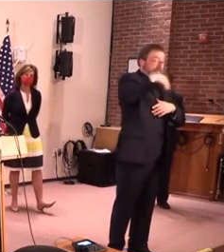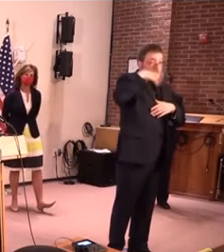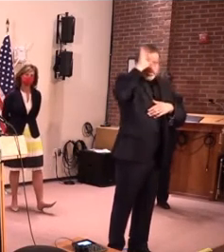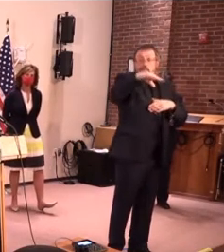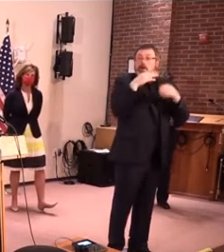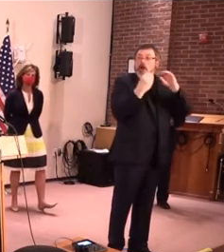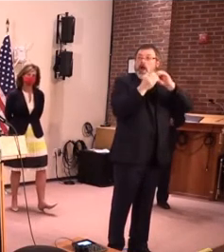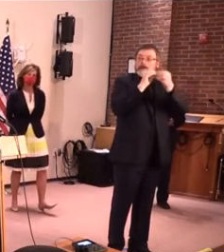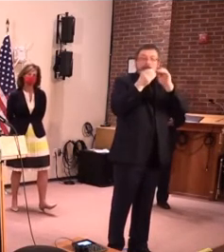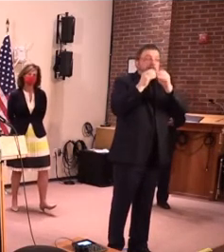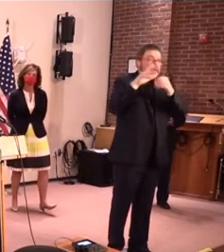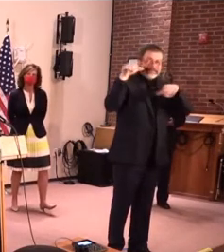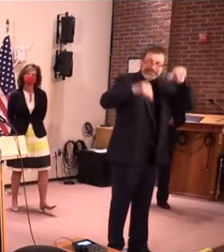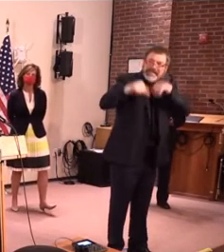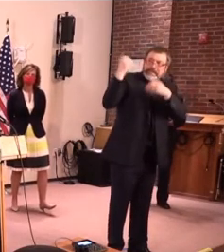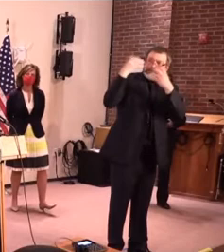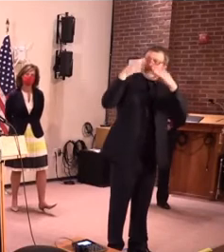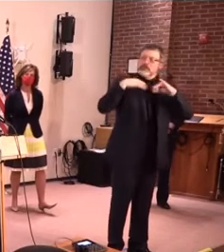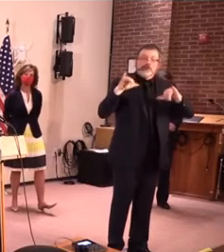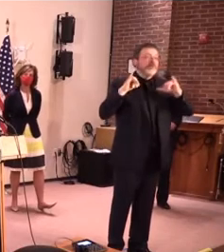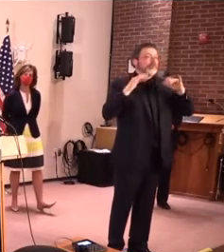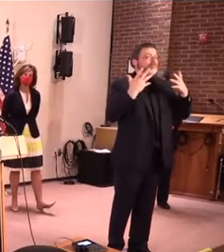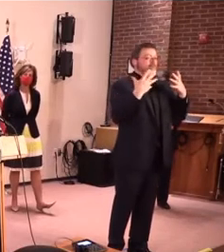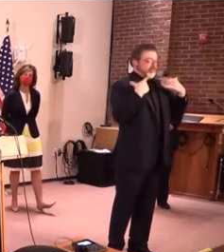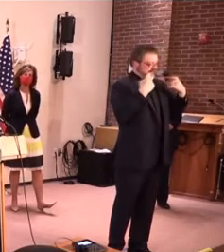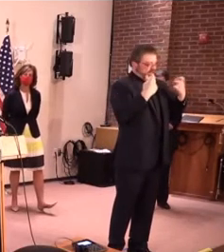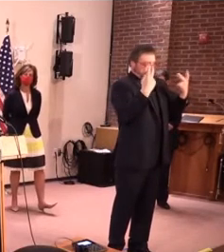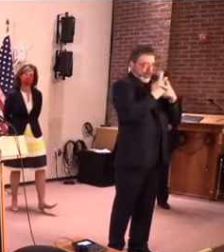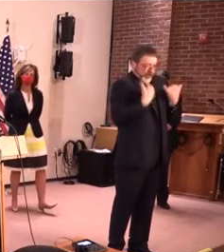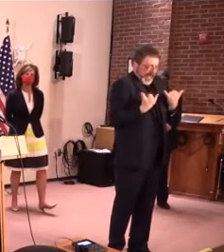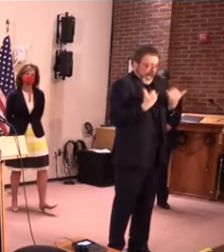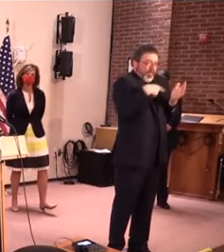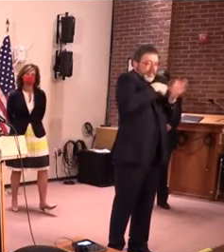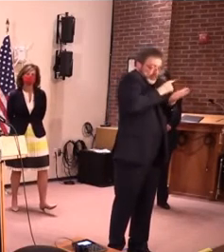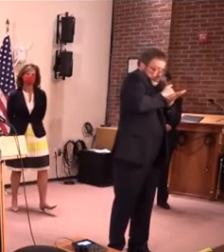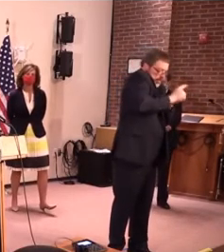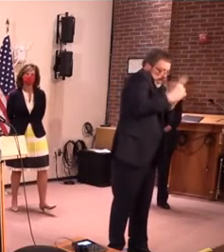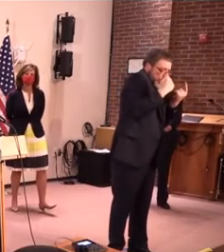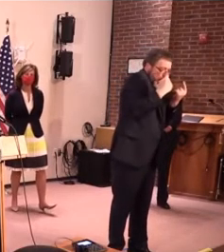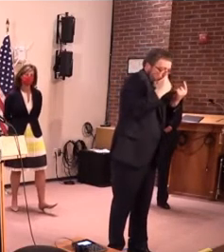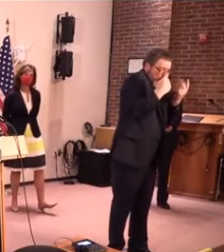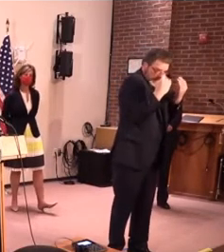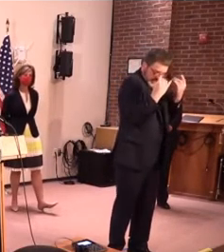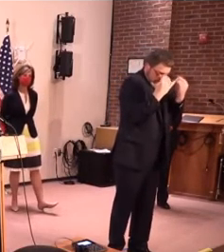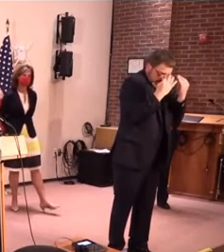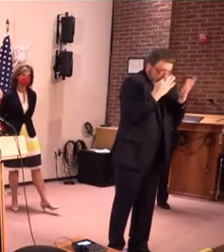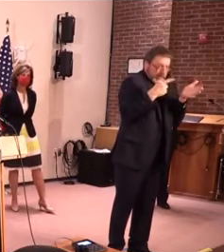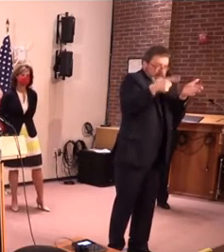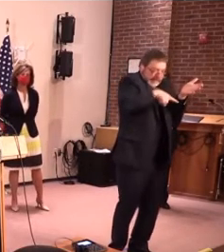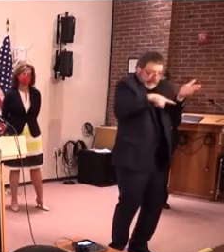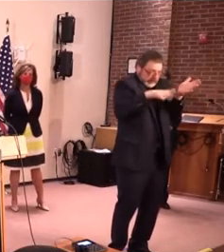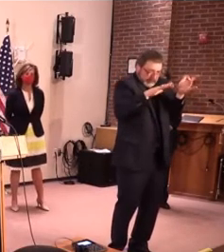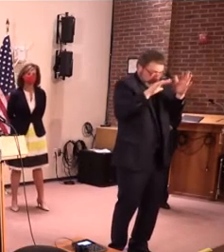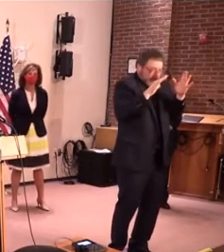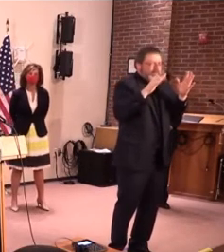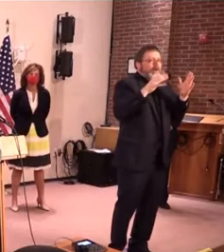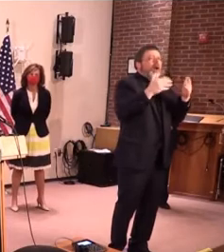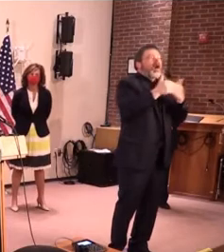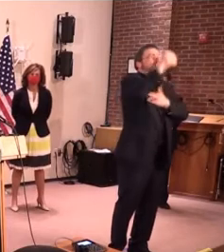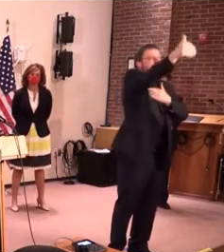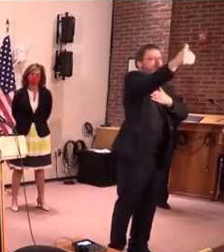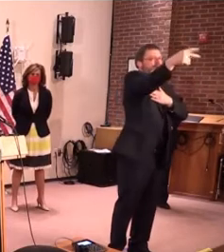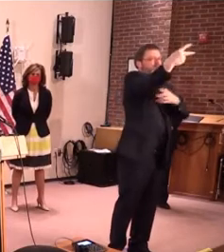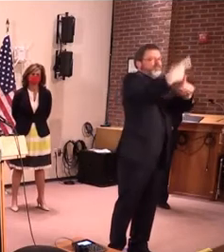forth. But I would have to say that we will not be back to a normal 4th of July weekend.